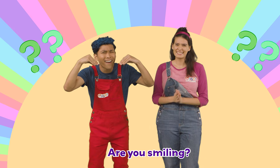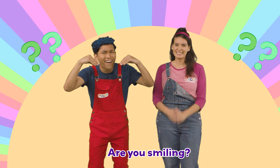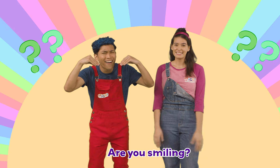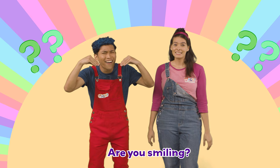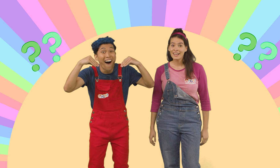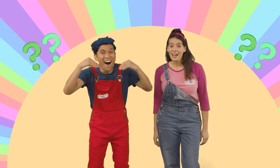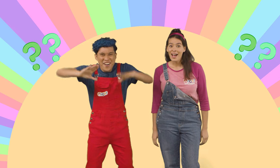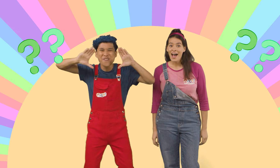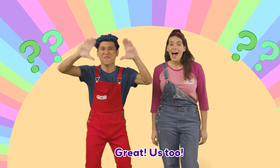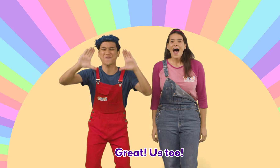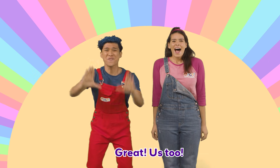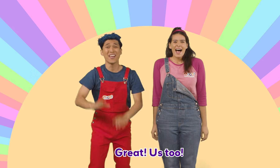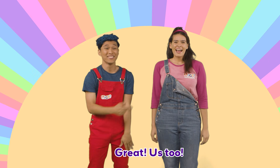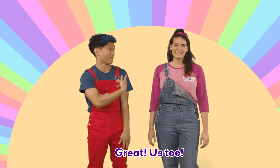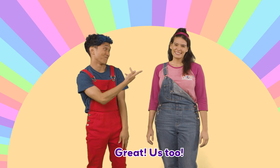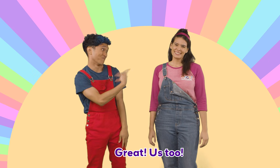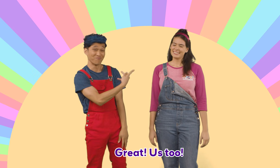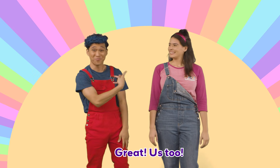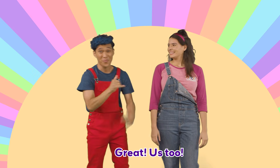smiling? Great. Us too.